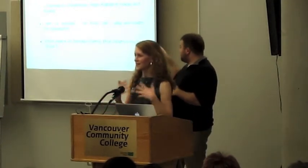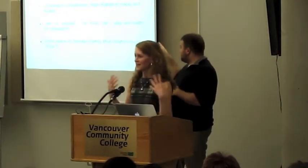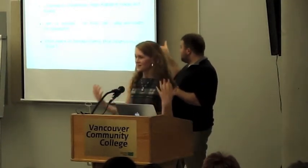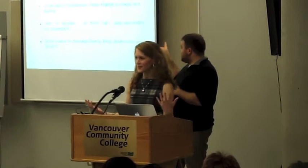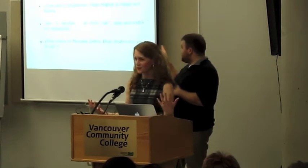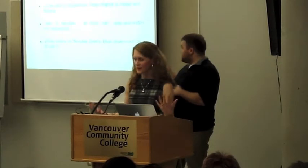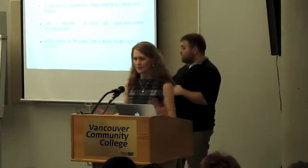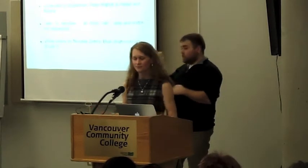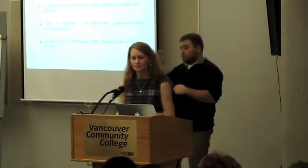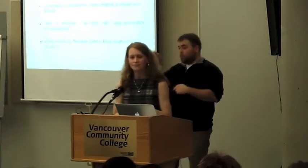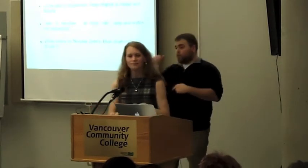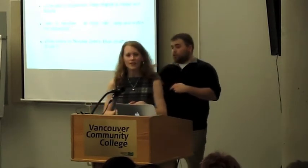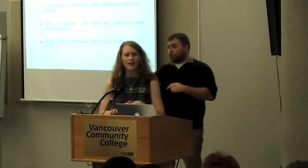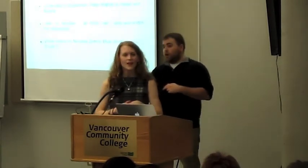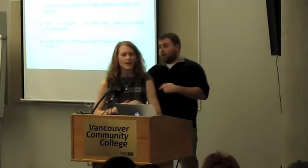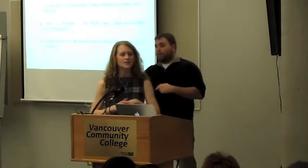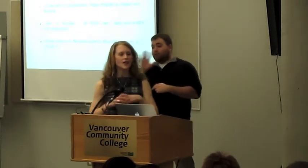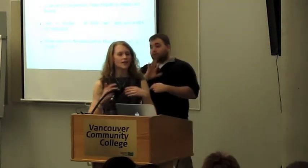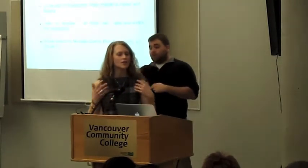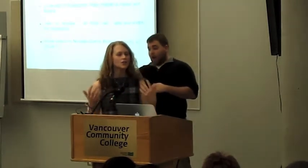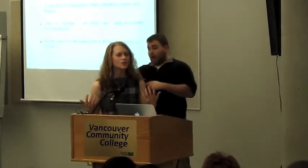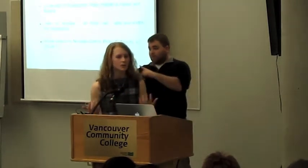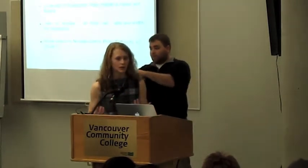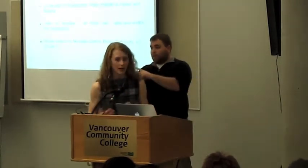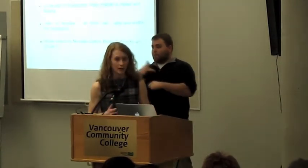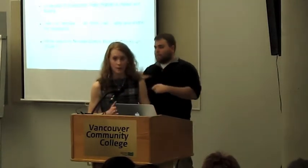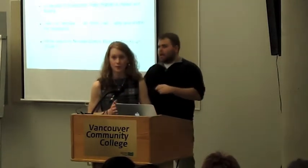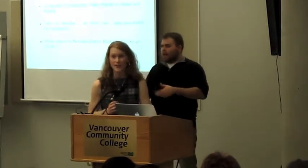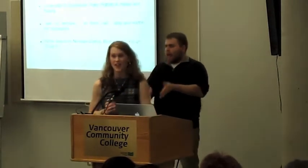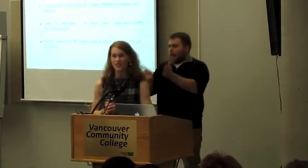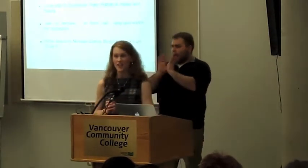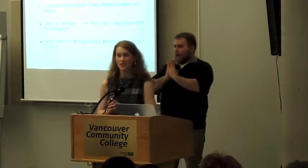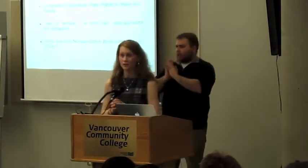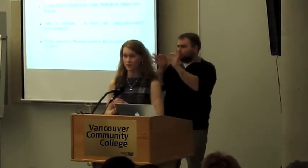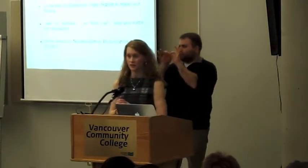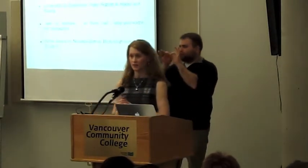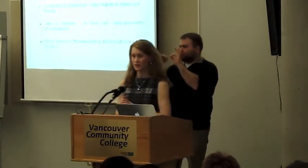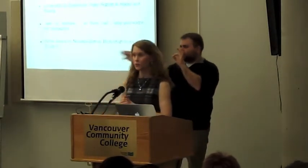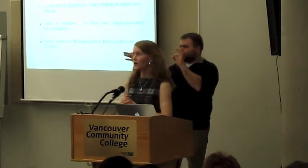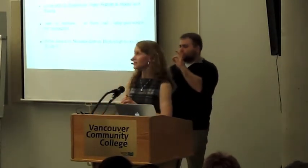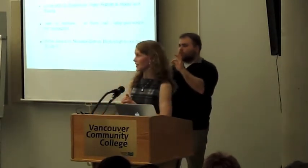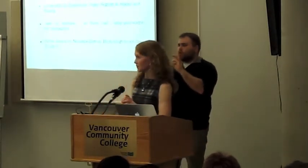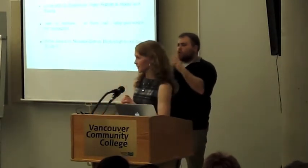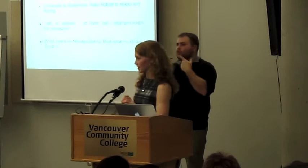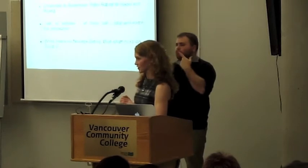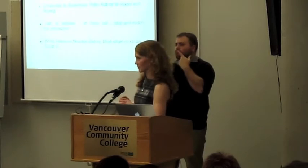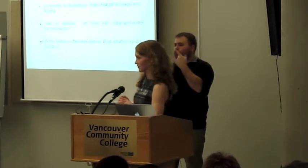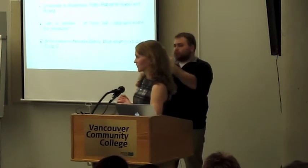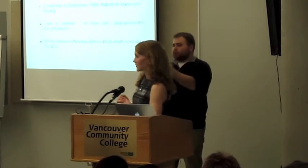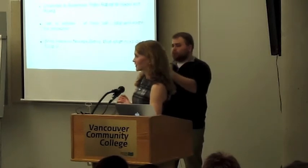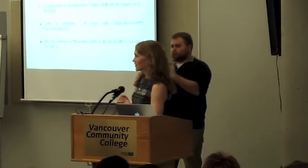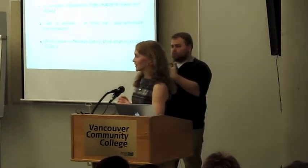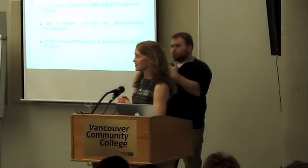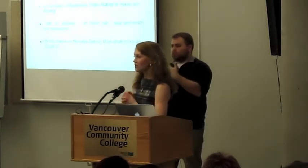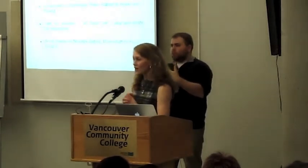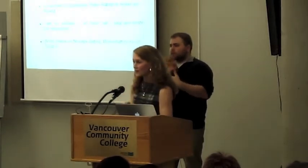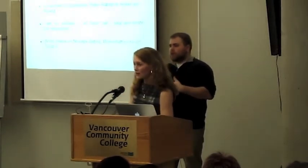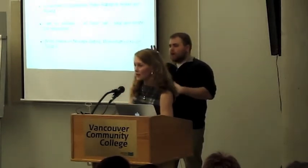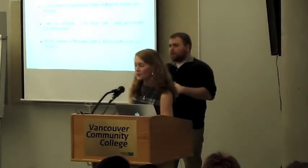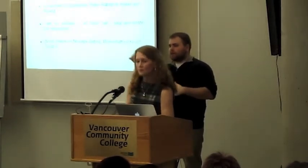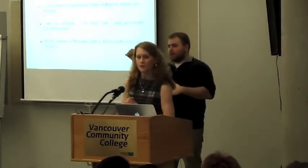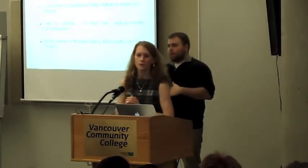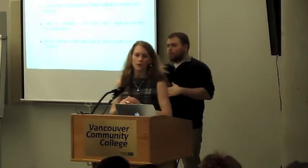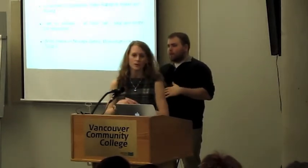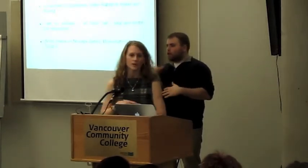her Cinderella. It's not unusual, however, for a 9 or 10-year-old to want an explanation. It's